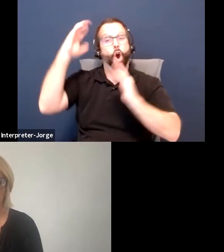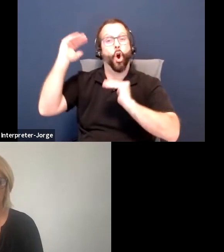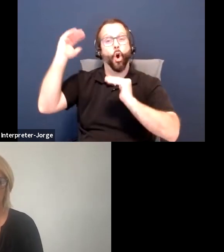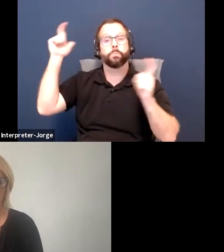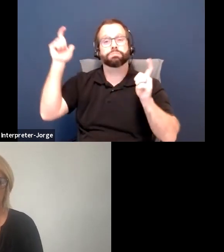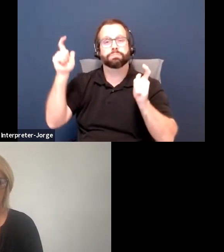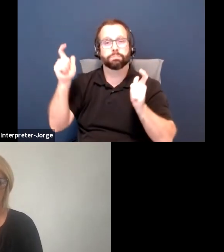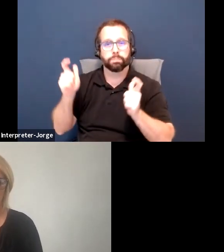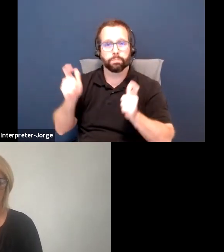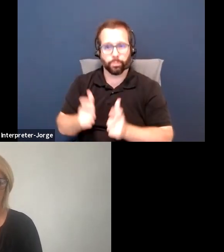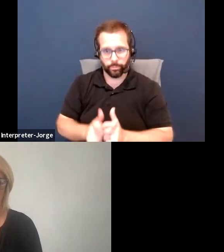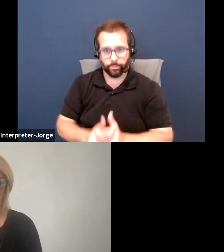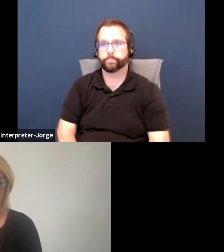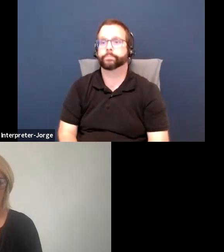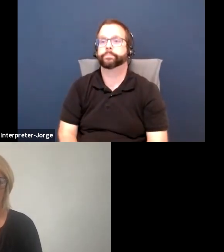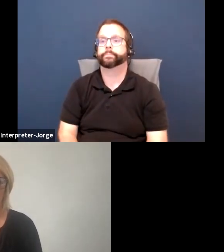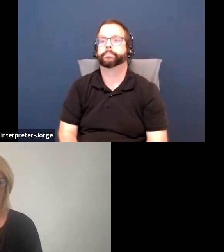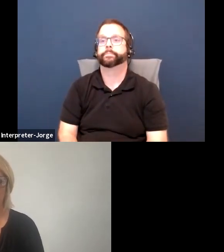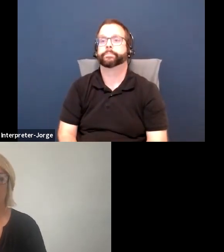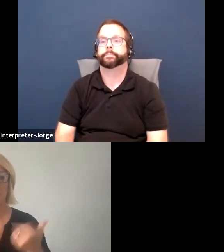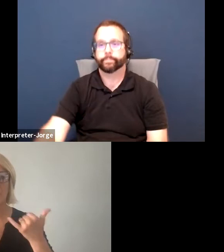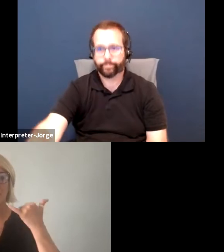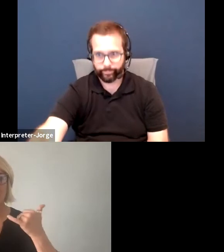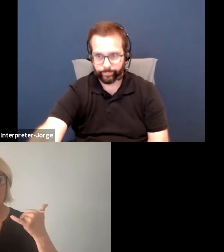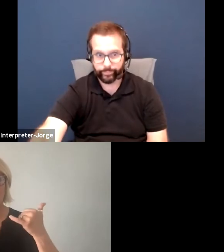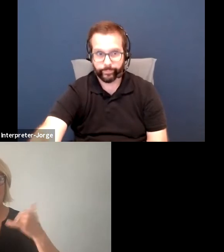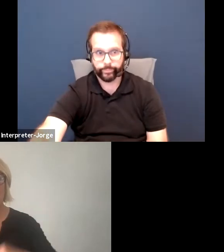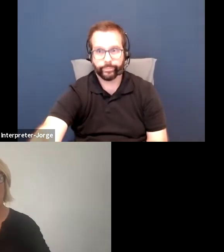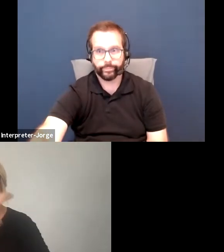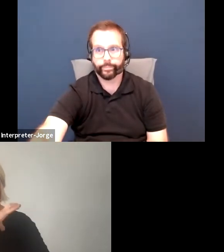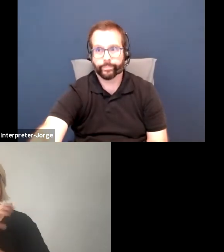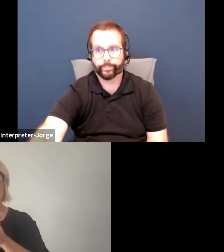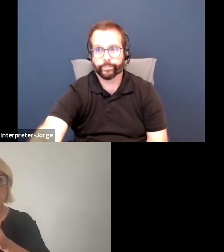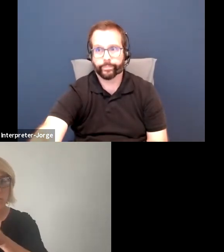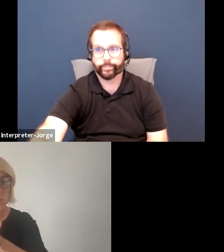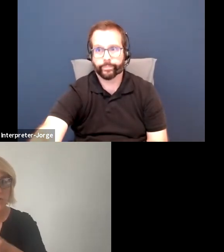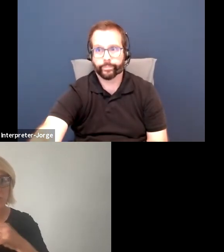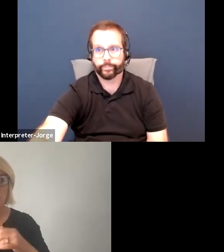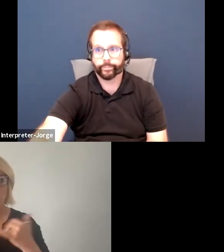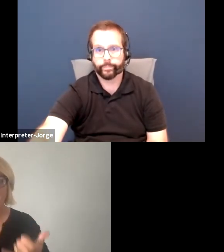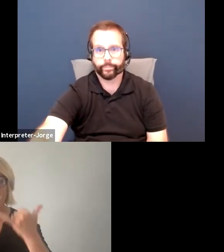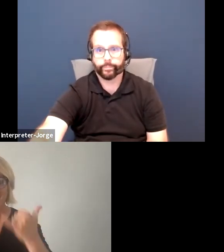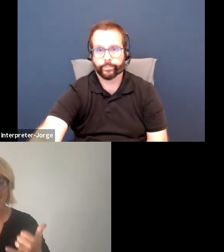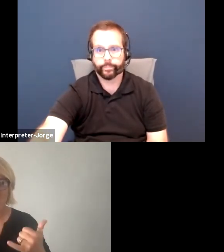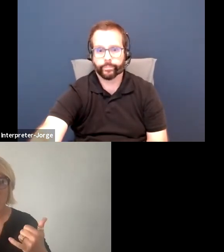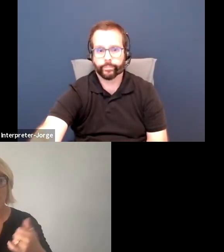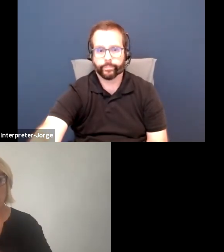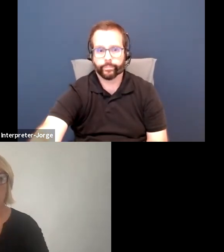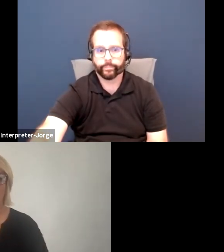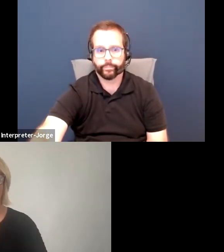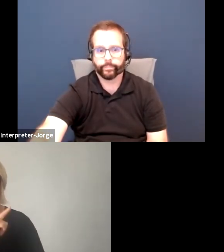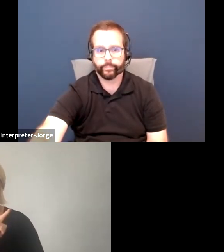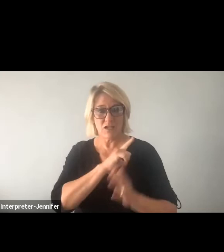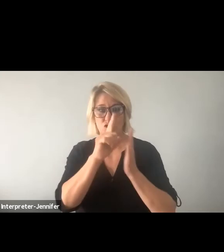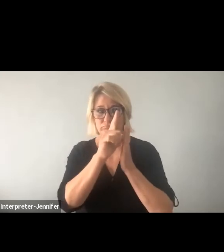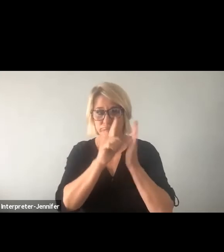bias. Congress is currently working, literally as we speak, on legislation based